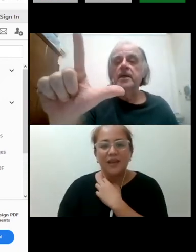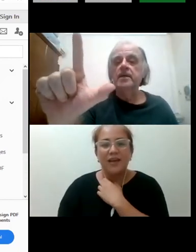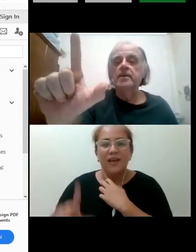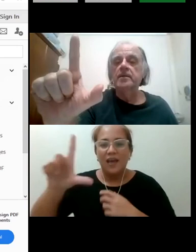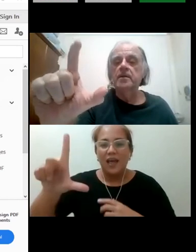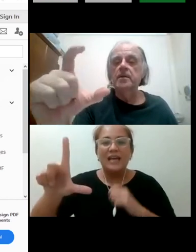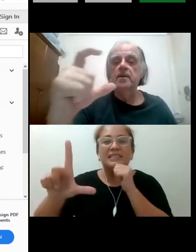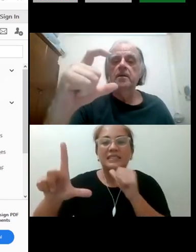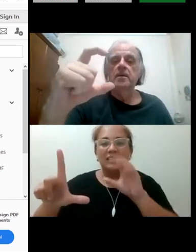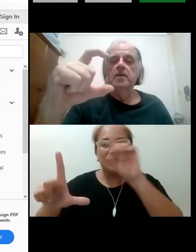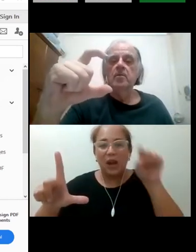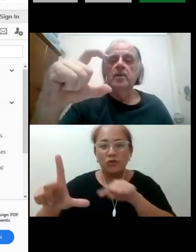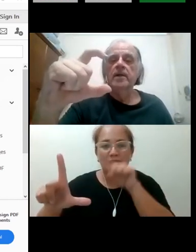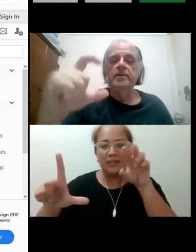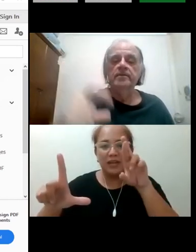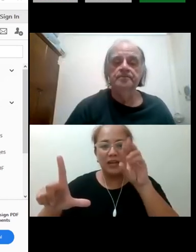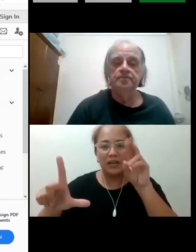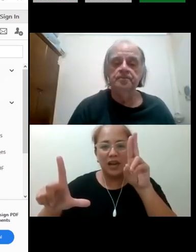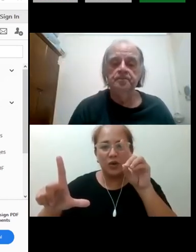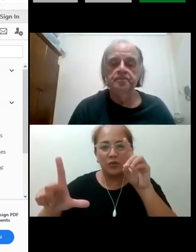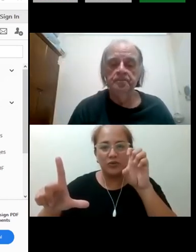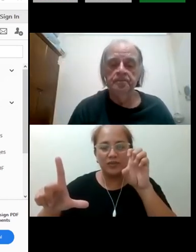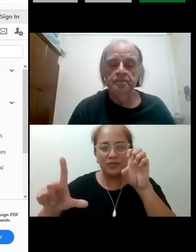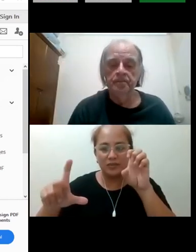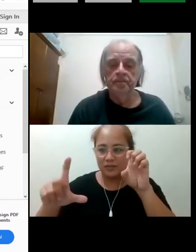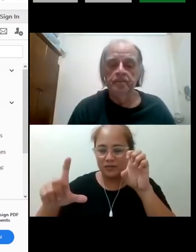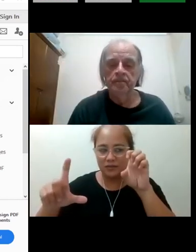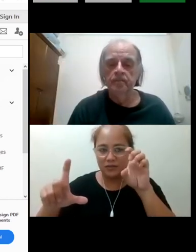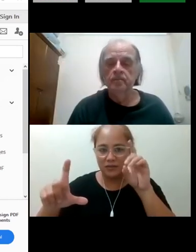non-rounded and rounded.